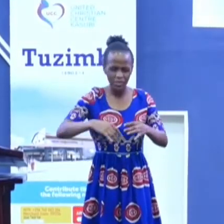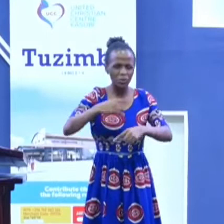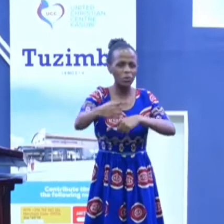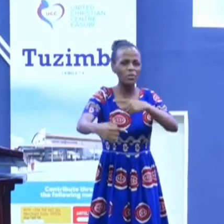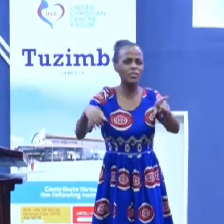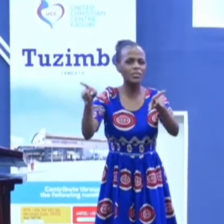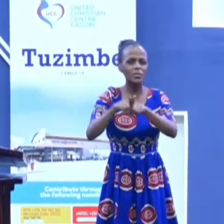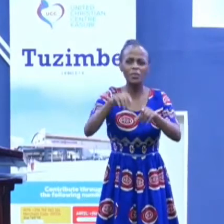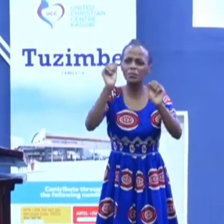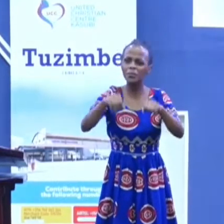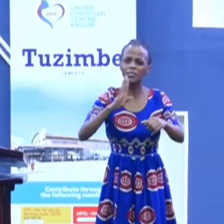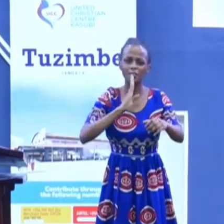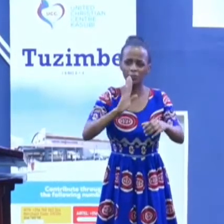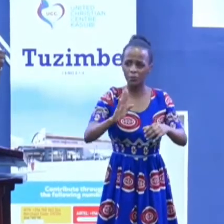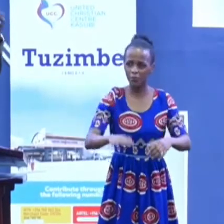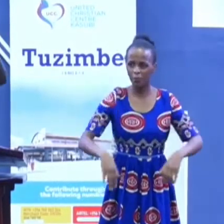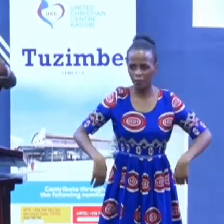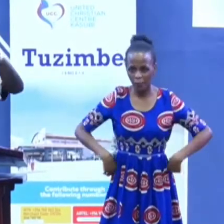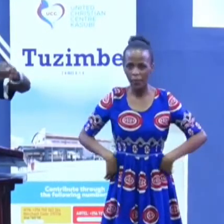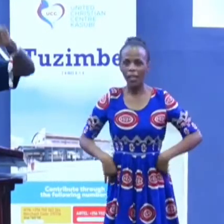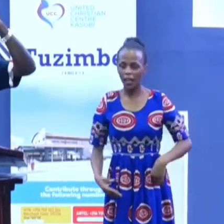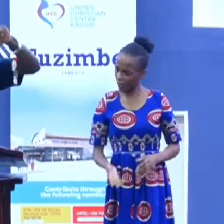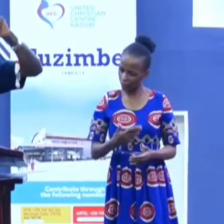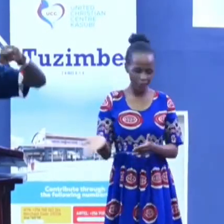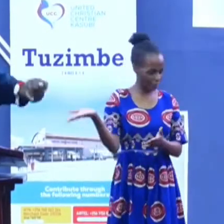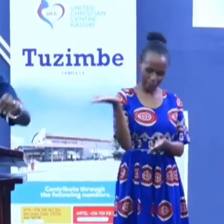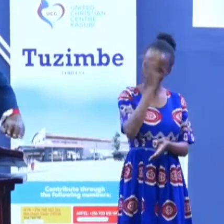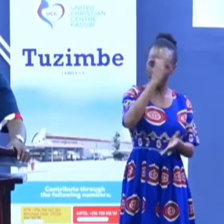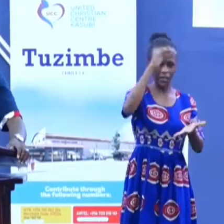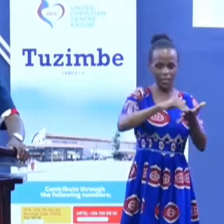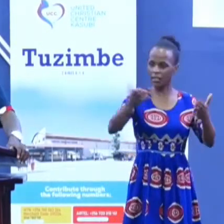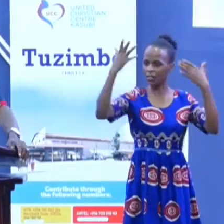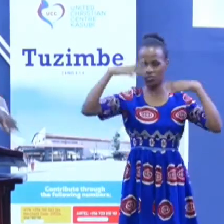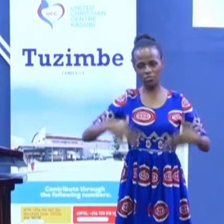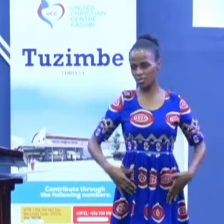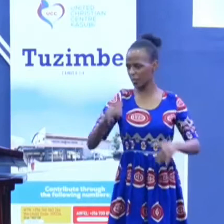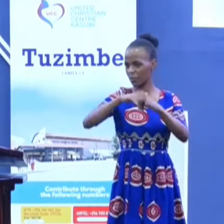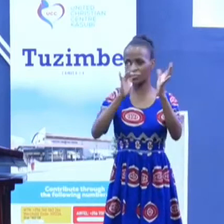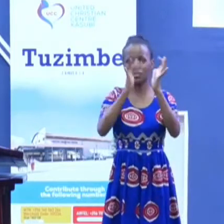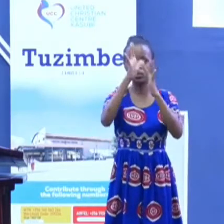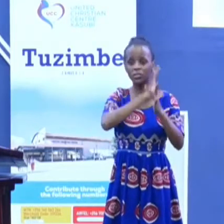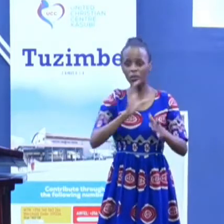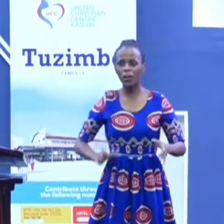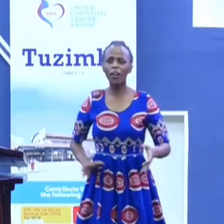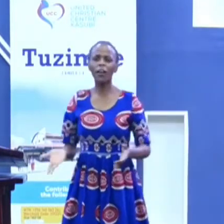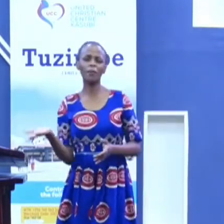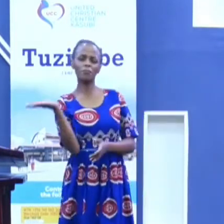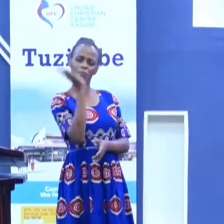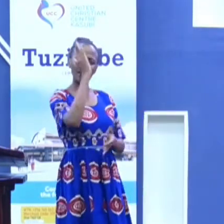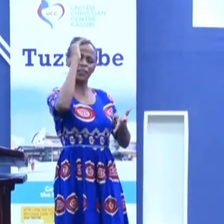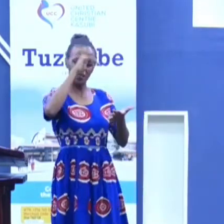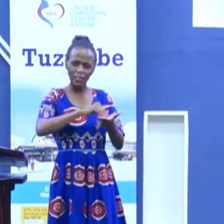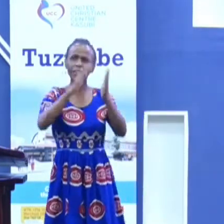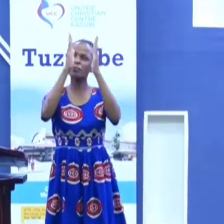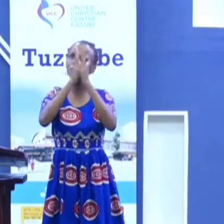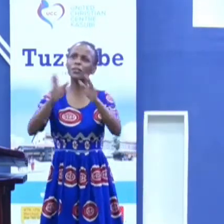that things don't walk the way they ought to, ng'oddayo ng'oyambala ye. Then you have to go back and dress up with him. Okuwanyisa obulamu bwo. And you